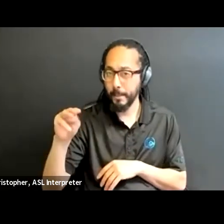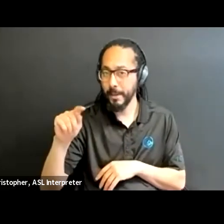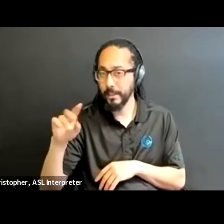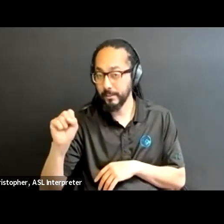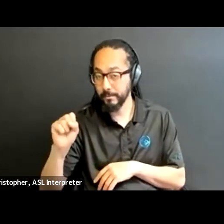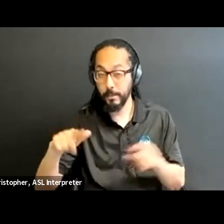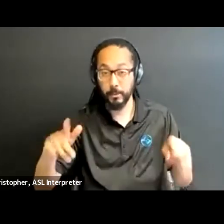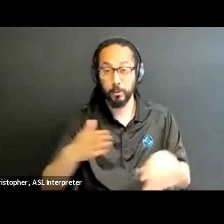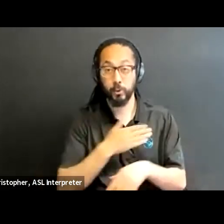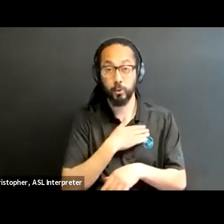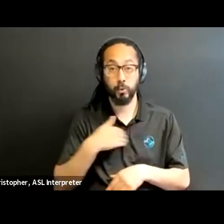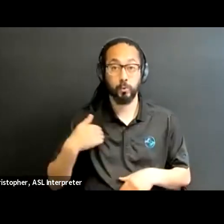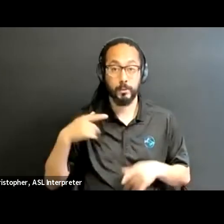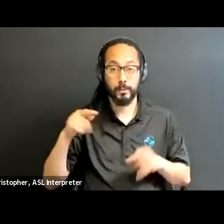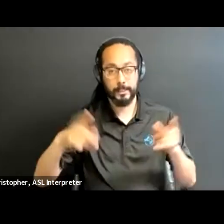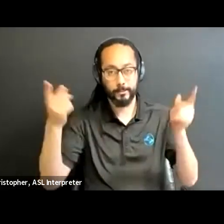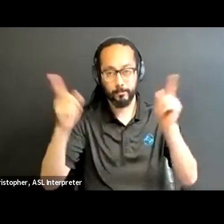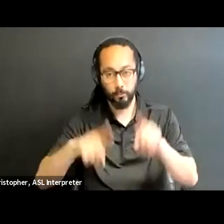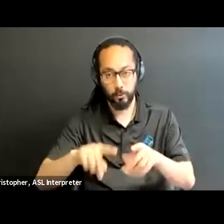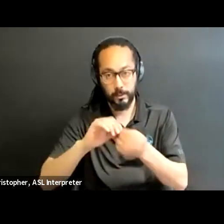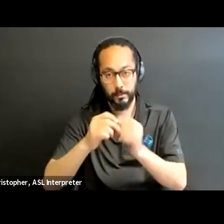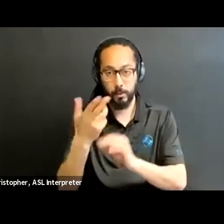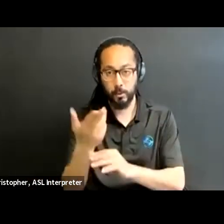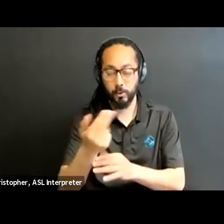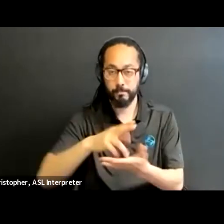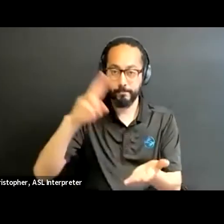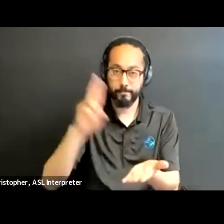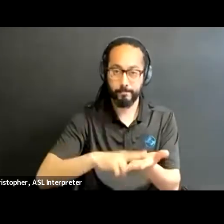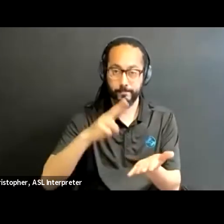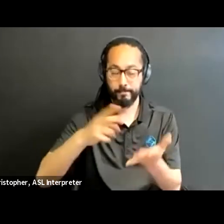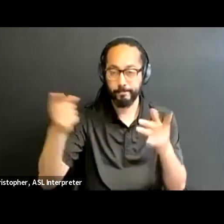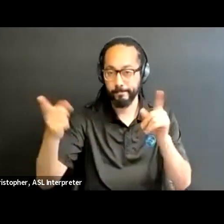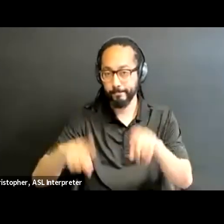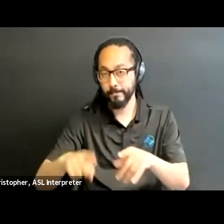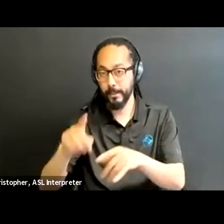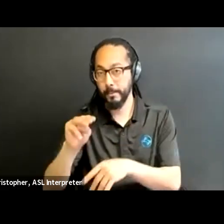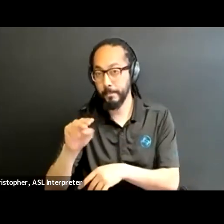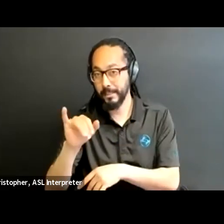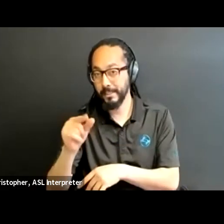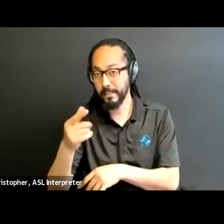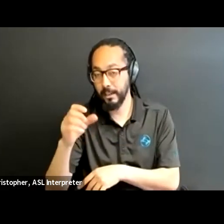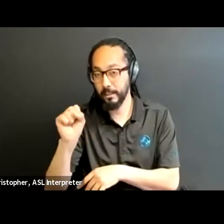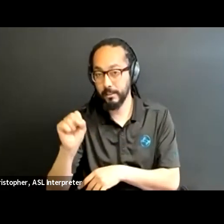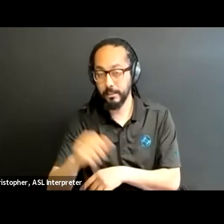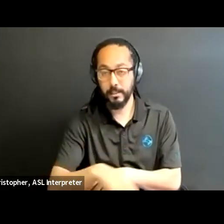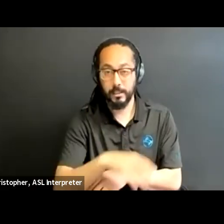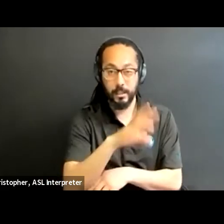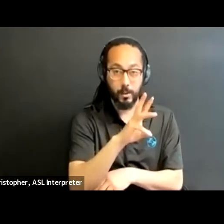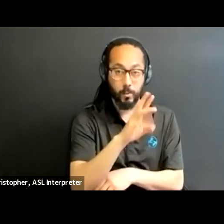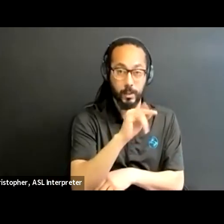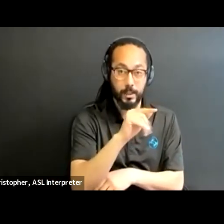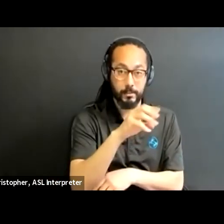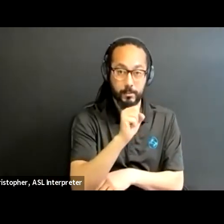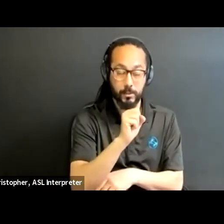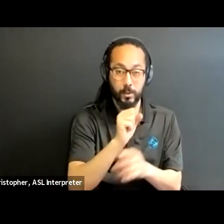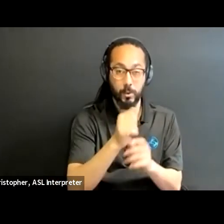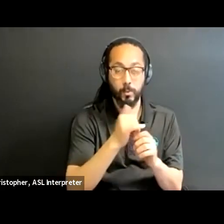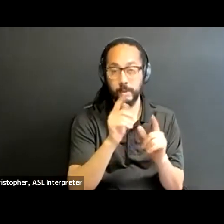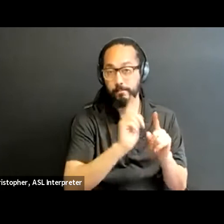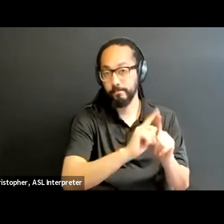is covered by the Treaty 13 signed with the Mississaugas of the Credit and the Williams Treaty signed with multiple Mississaugas and